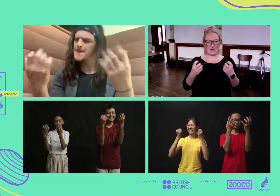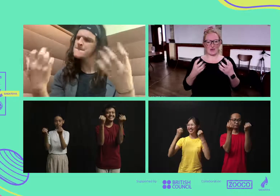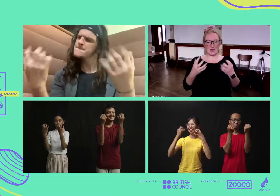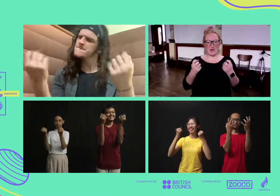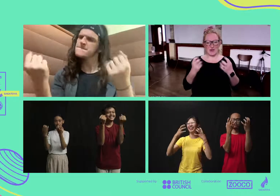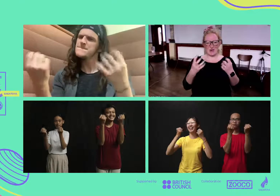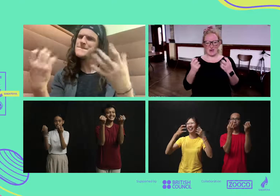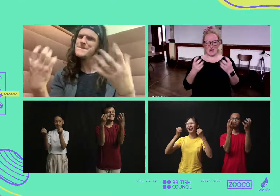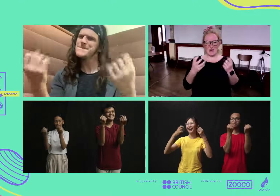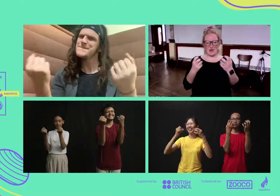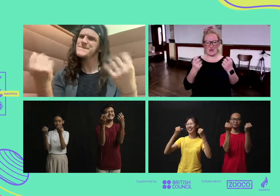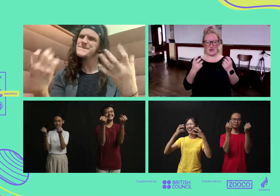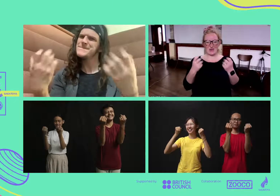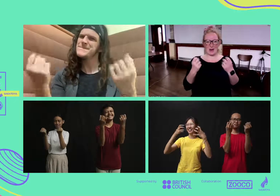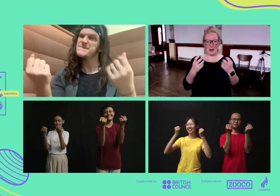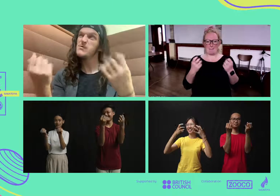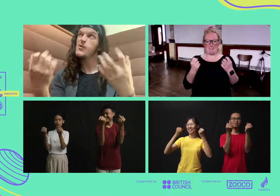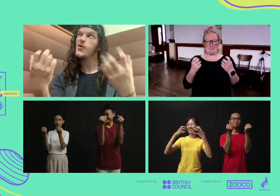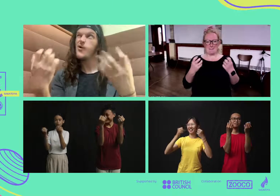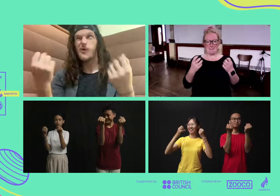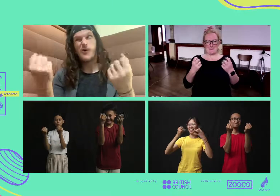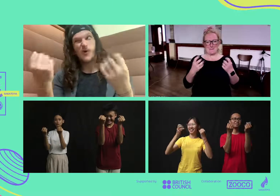Faster and faster. Oh, yeah.